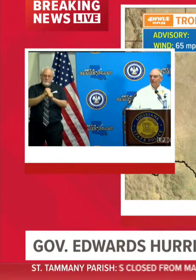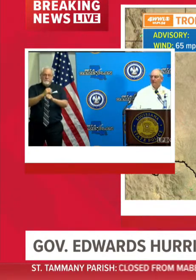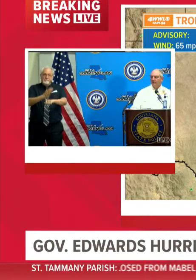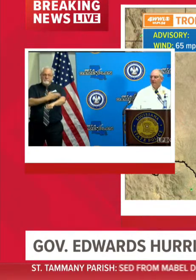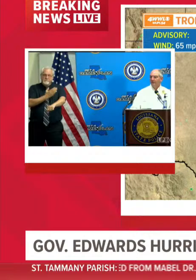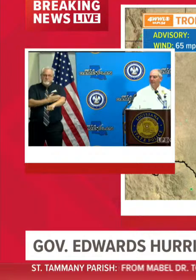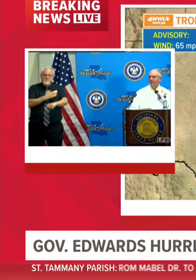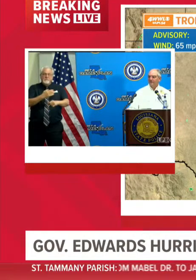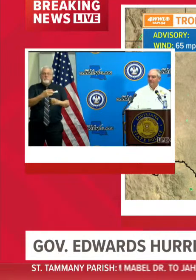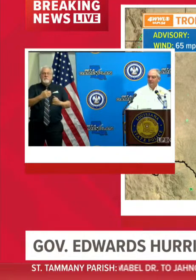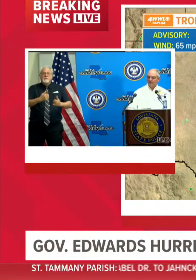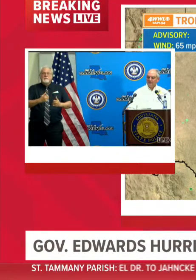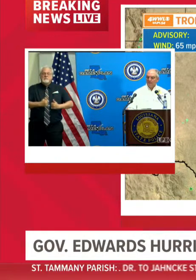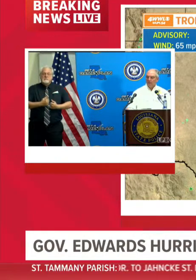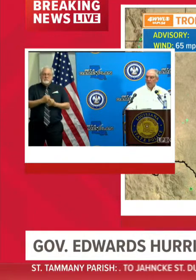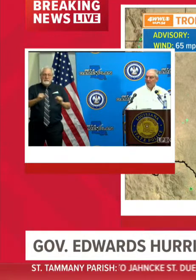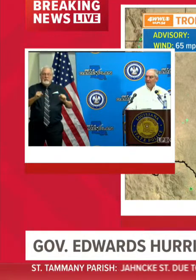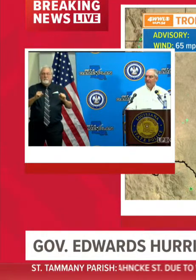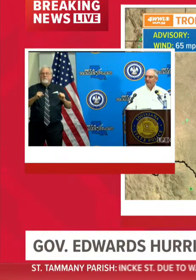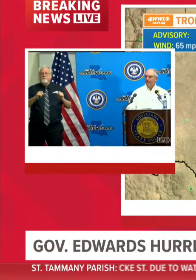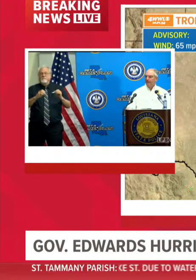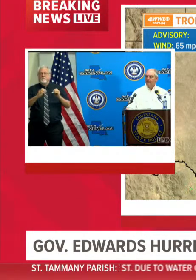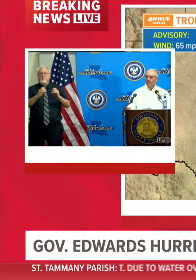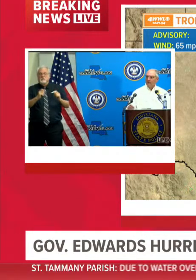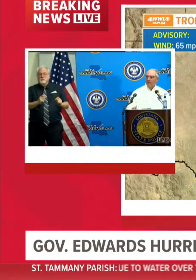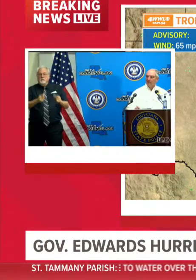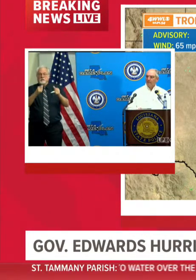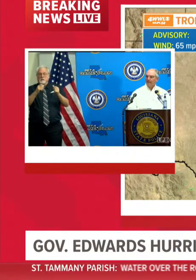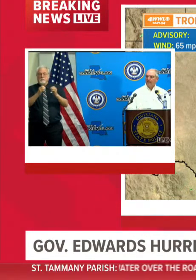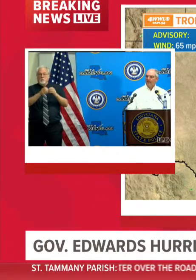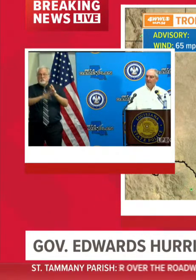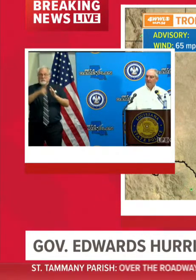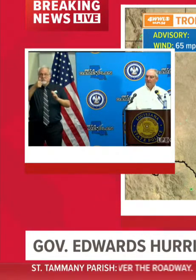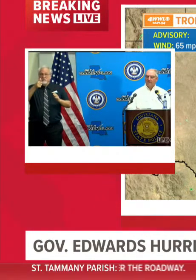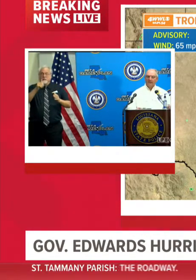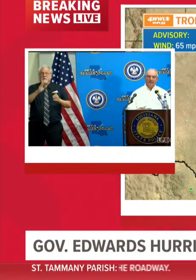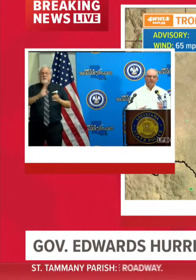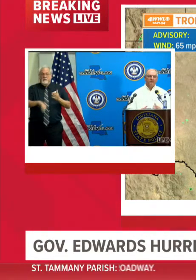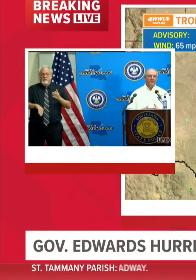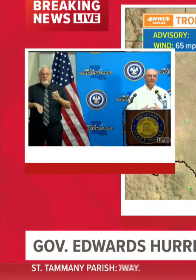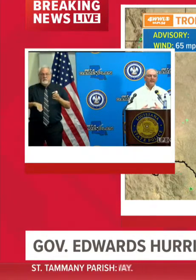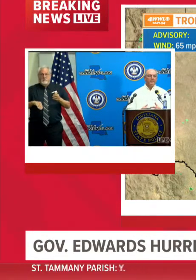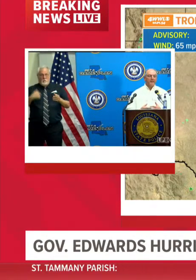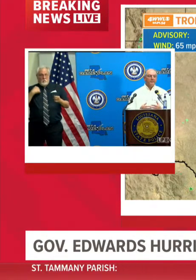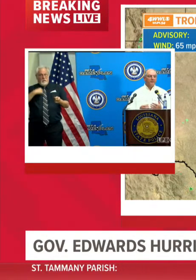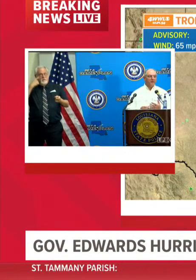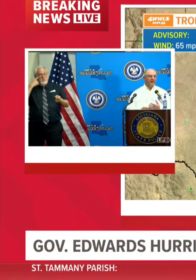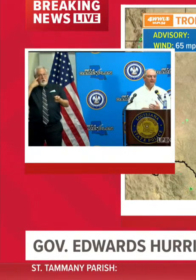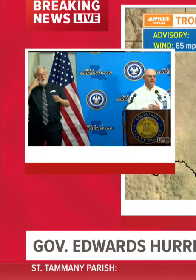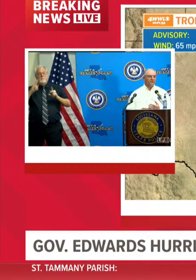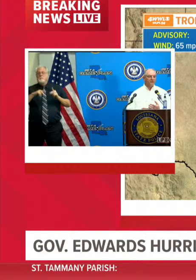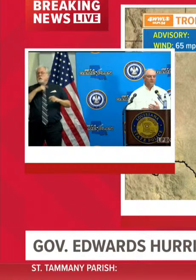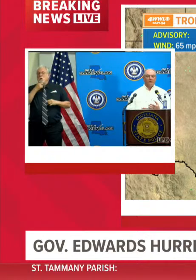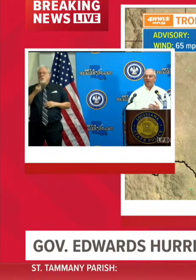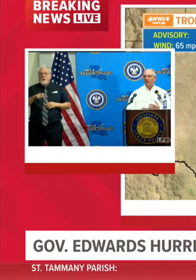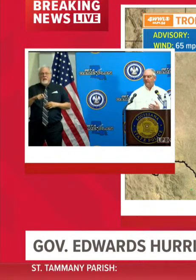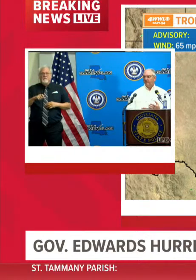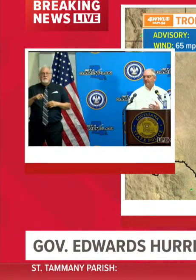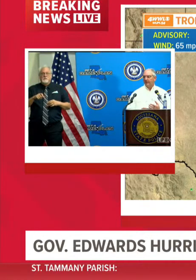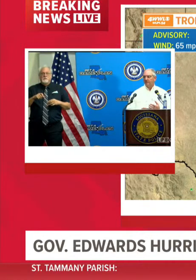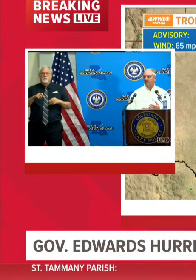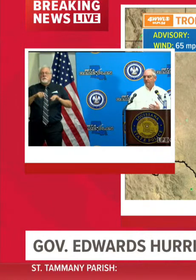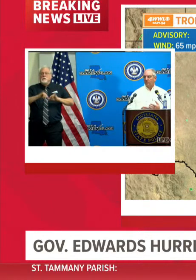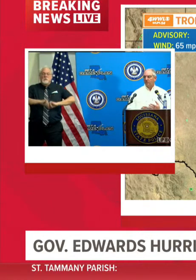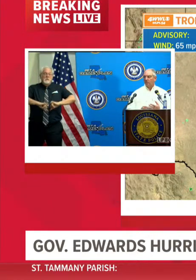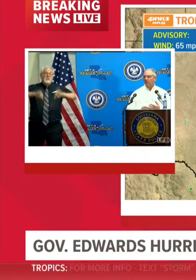and secure much more quickly and cheaply than would otherwise be the case. And people don't have to shelter at all in